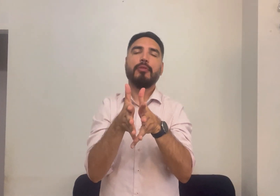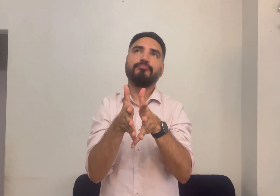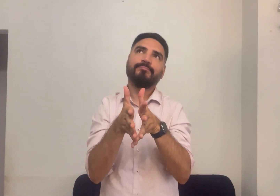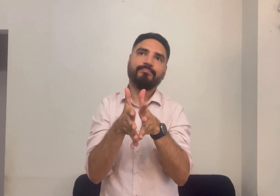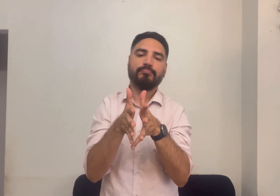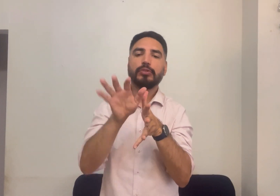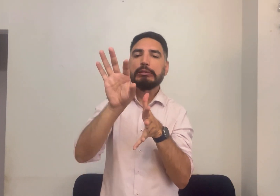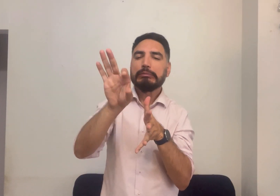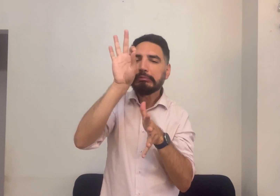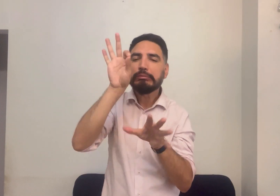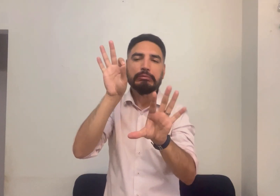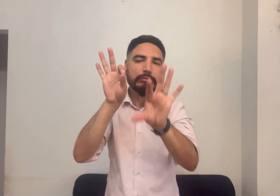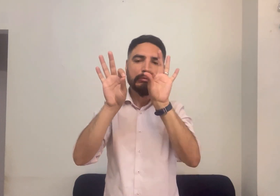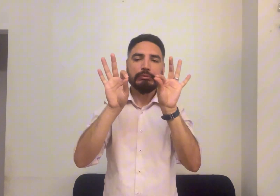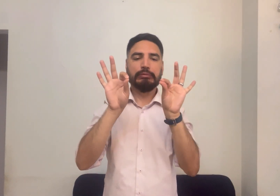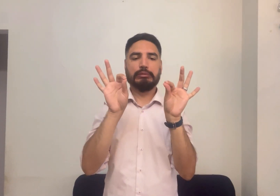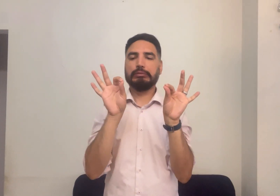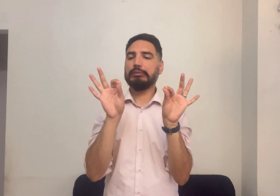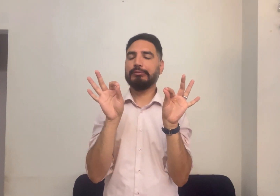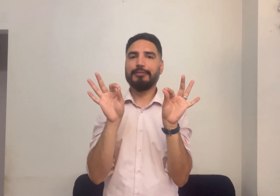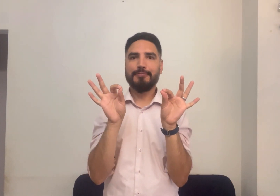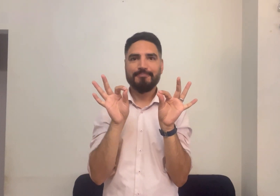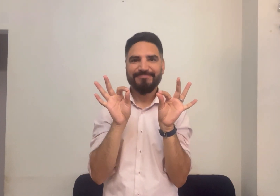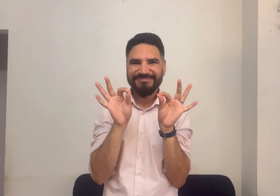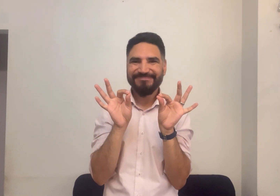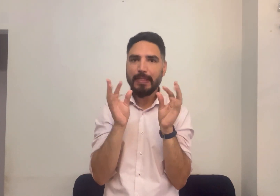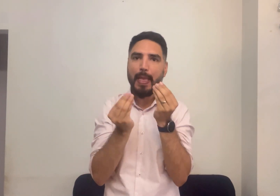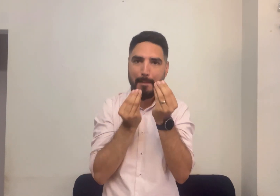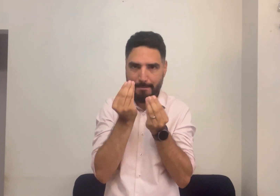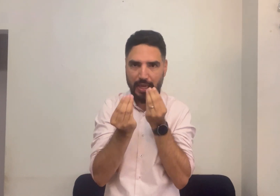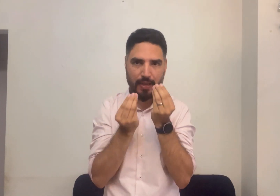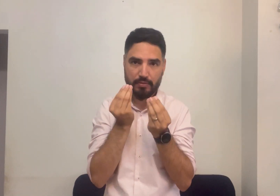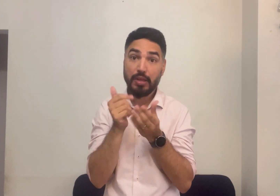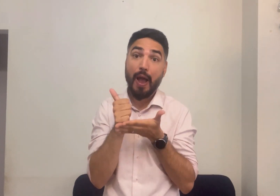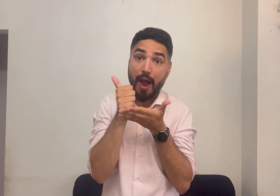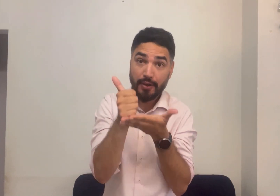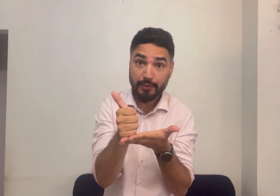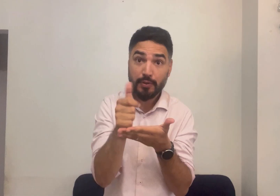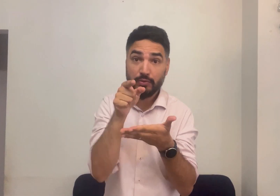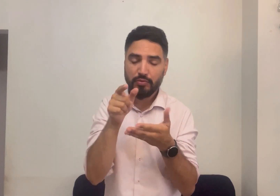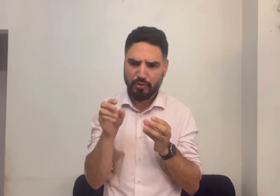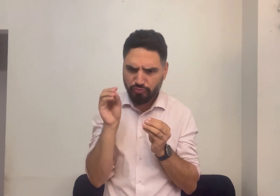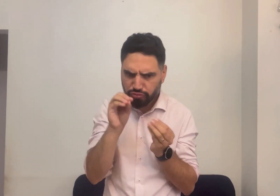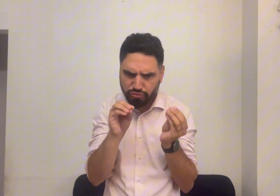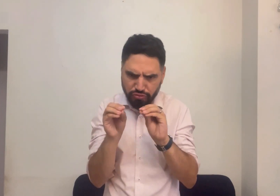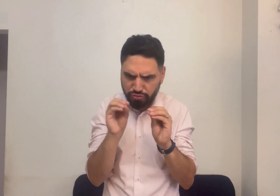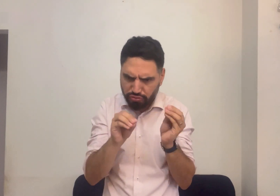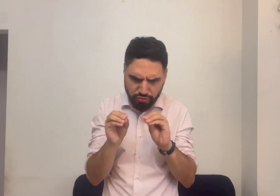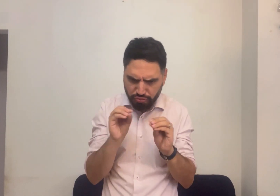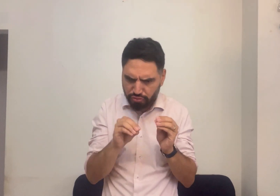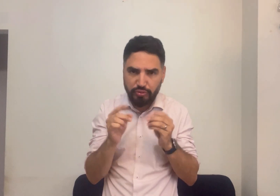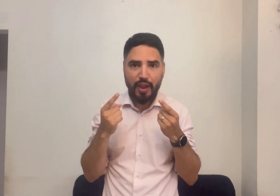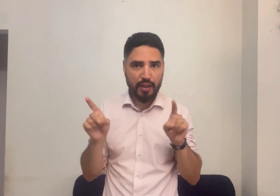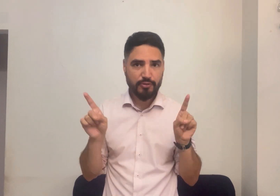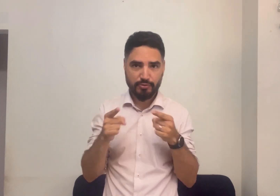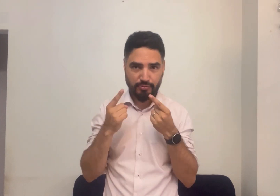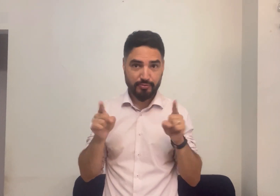we can do is pick a few small things and go over them. That way, I might be able to help you, especially if,